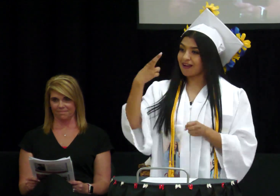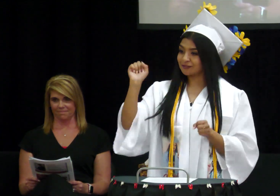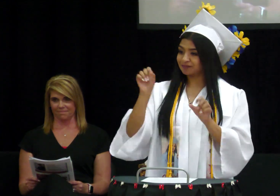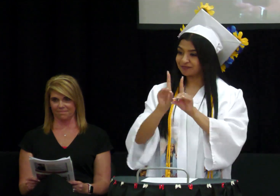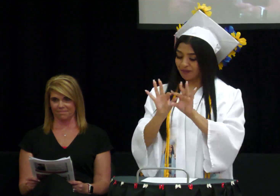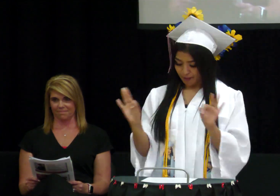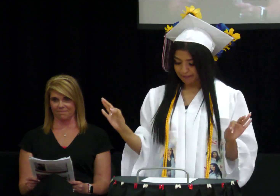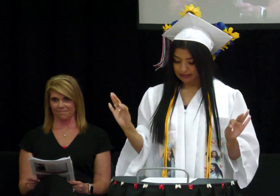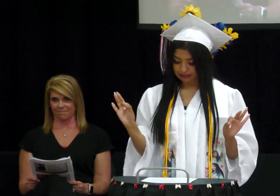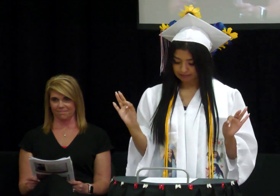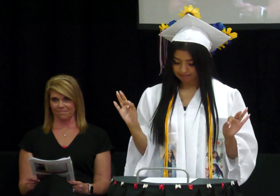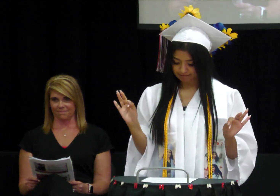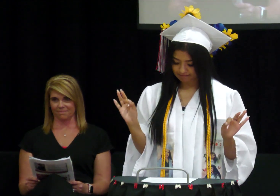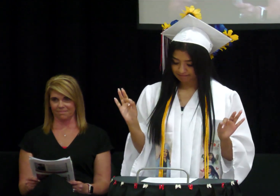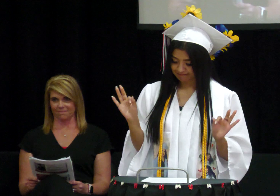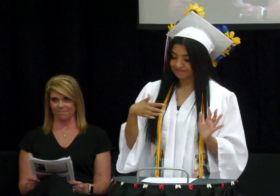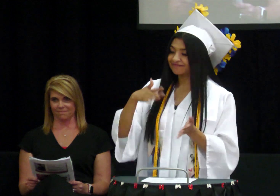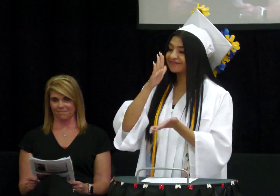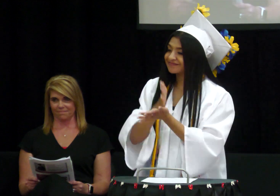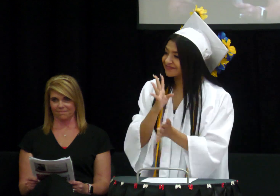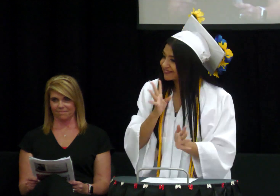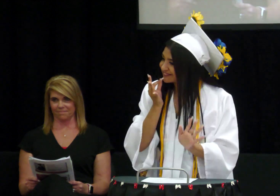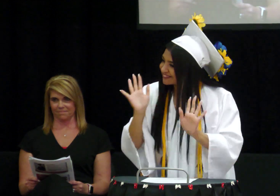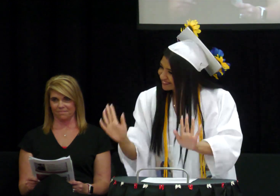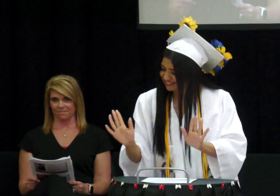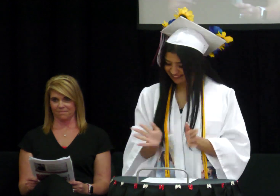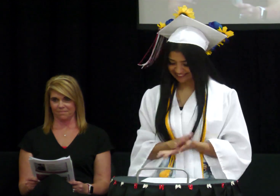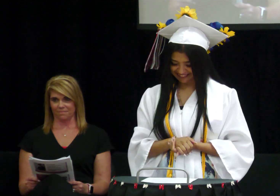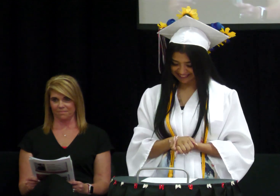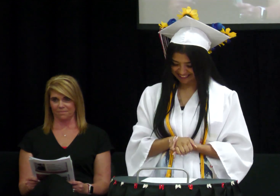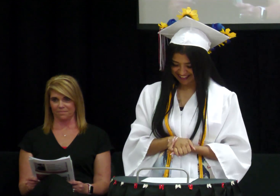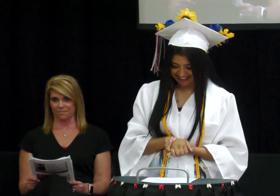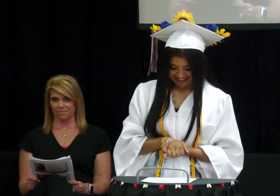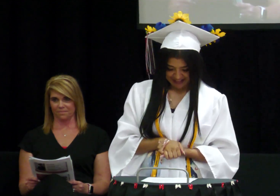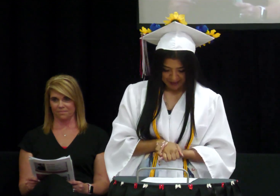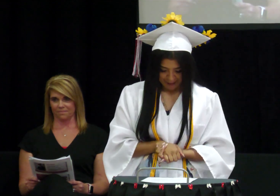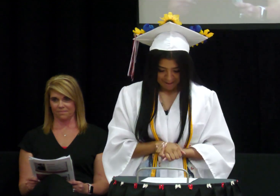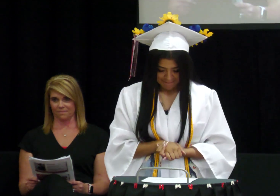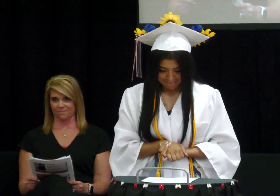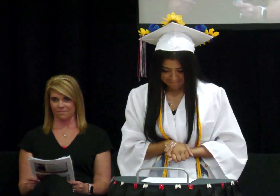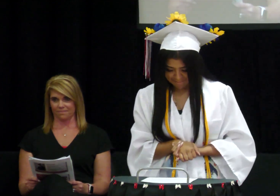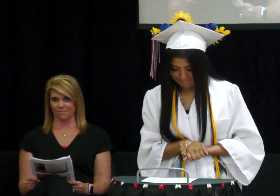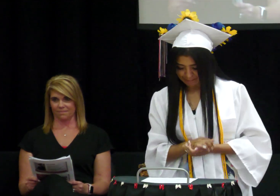And you know, we want to get our high school diplomas. I know that. I'm going to stop talking soon here.